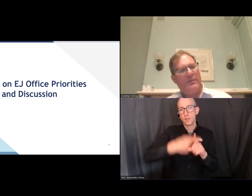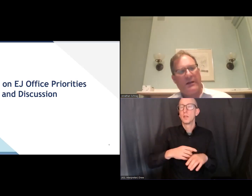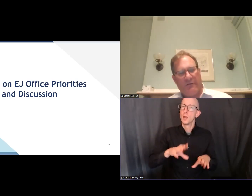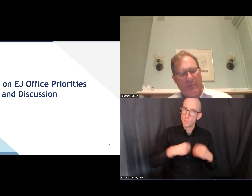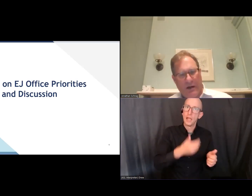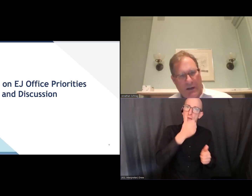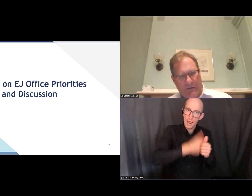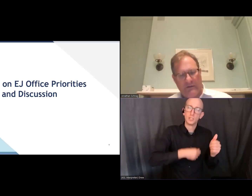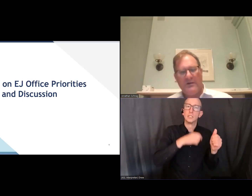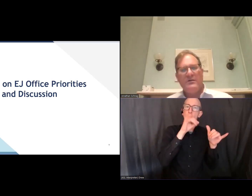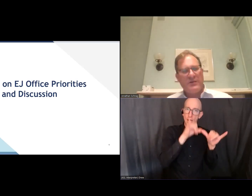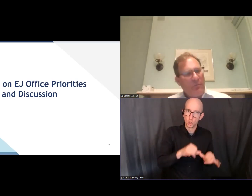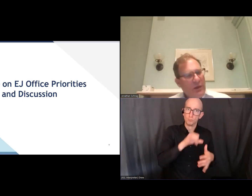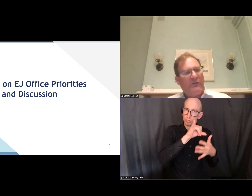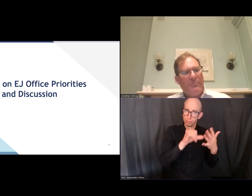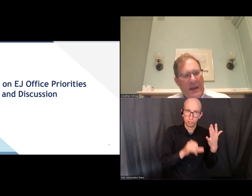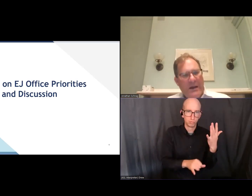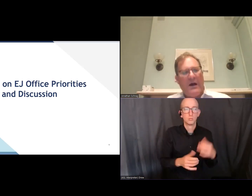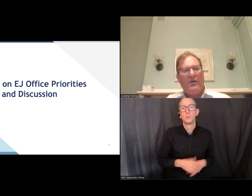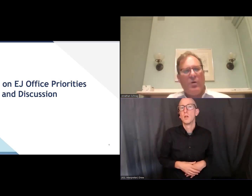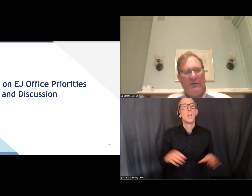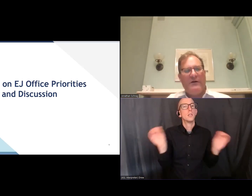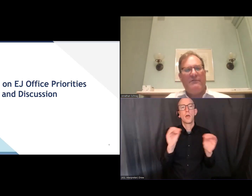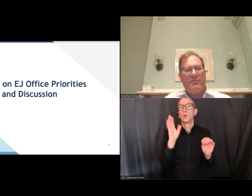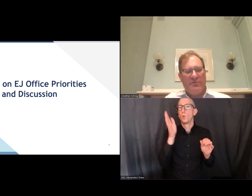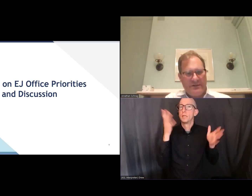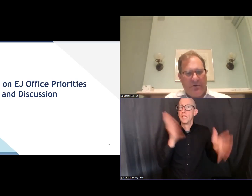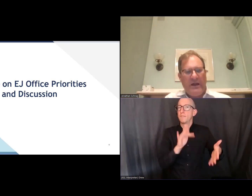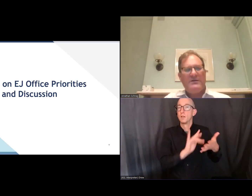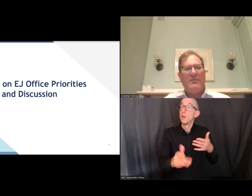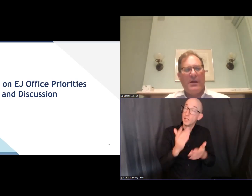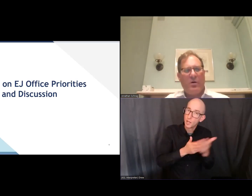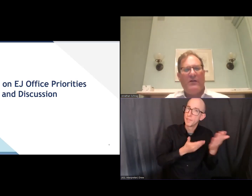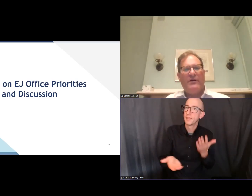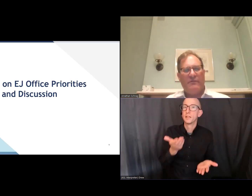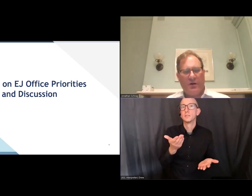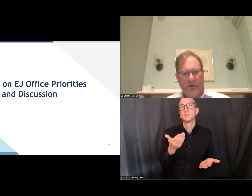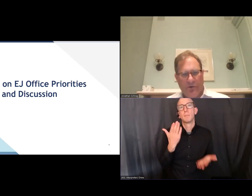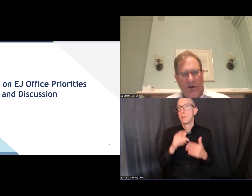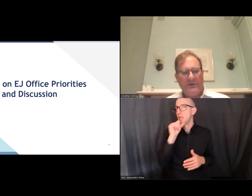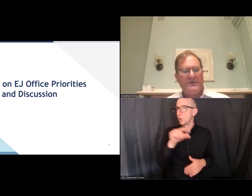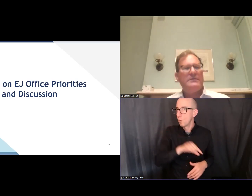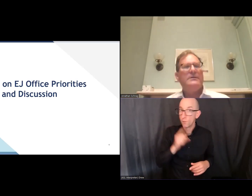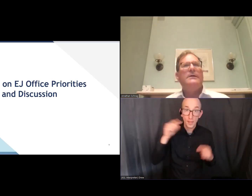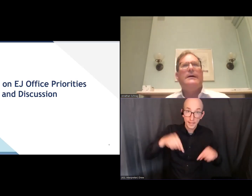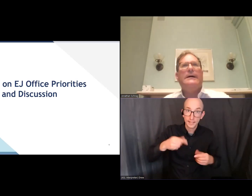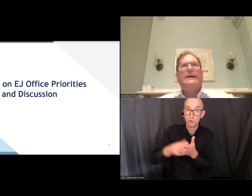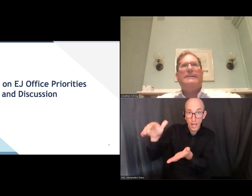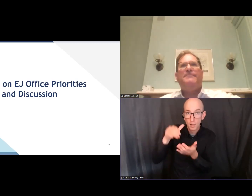is going to be left behind. Some things may not qualify for this grant. They may qualify for other grants.